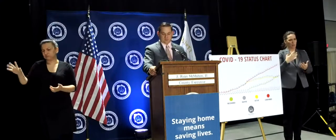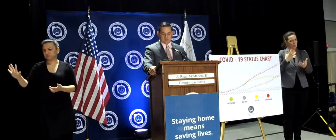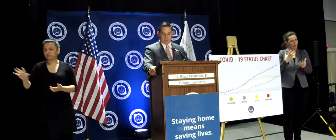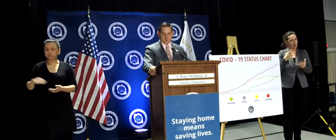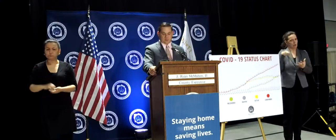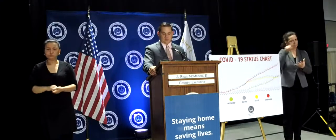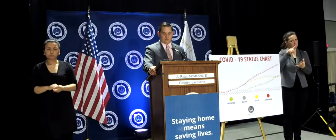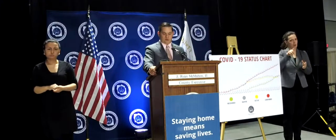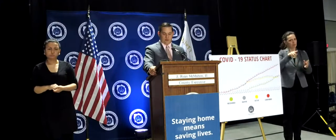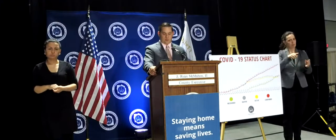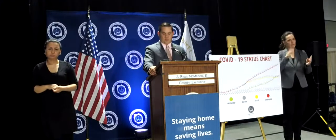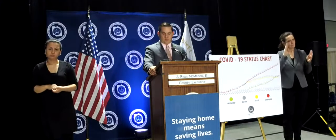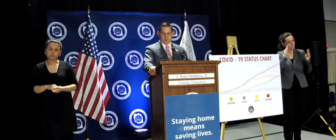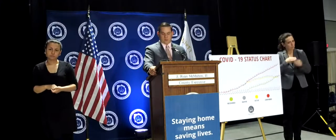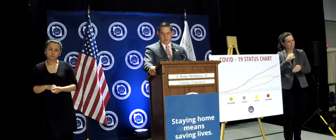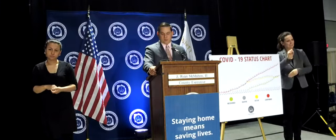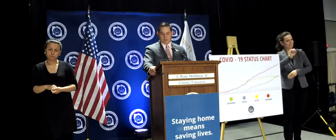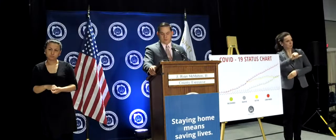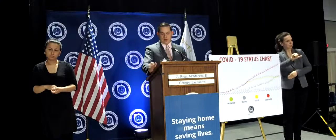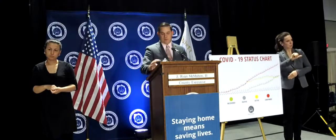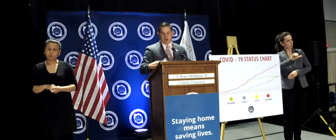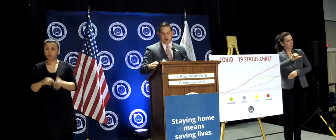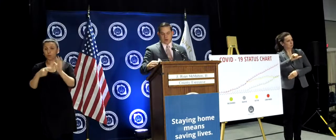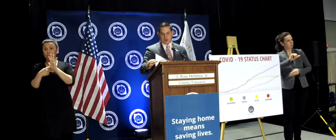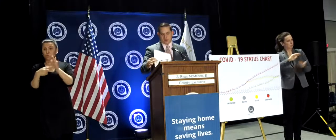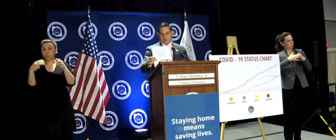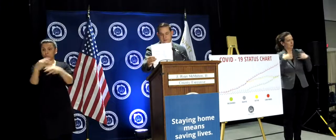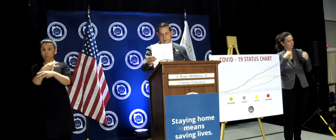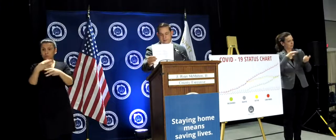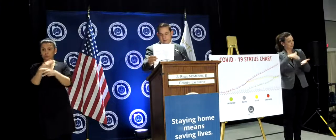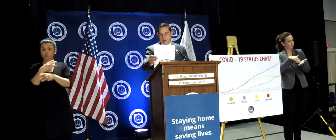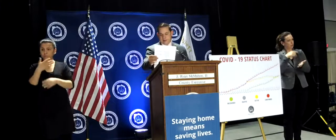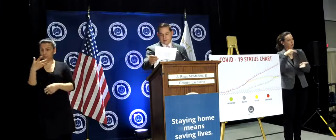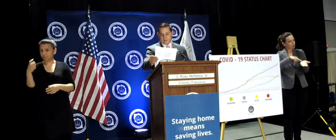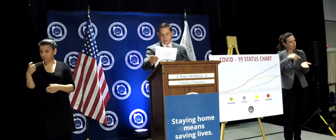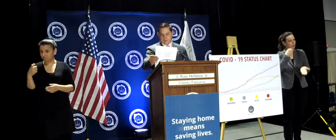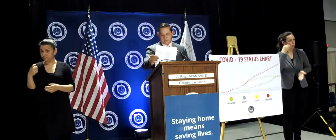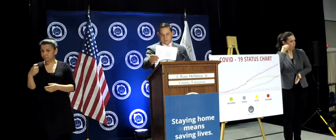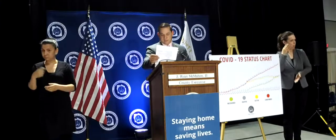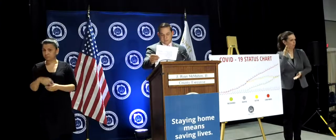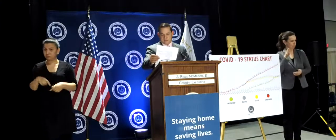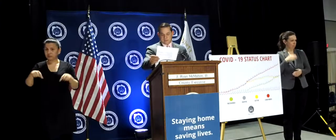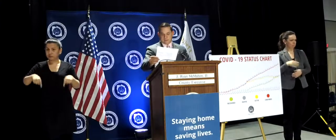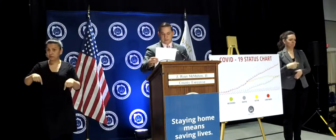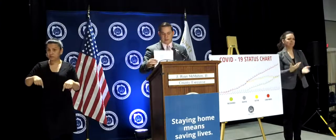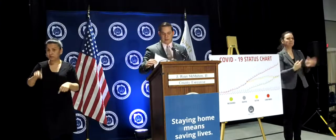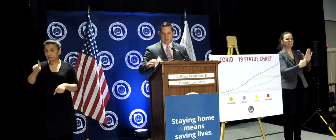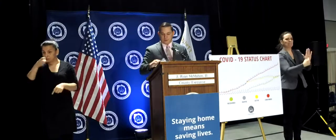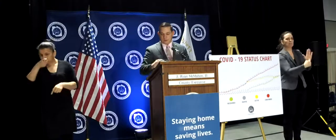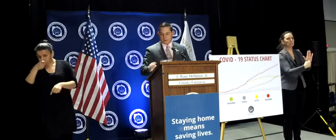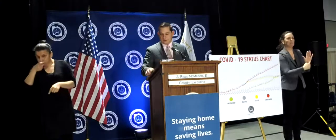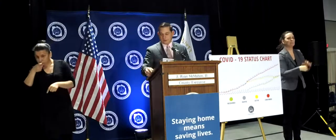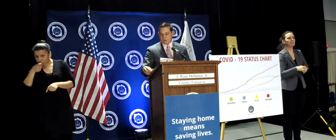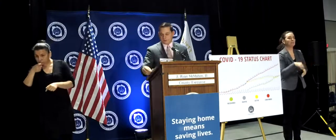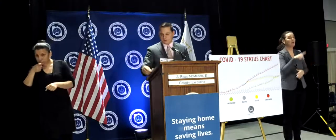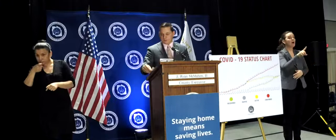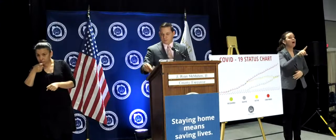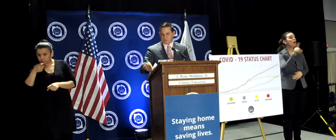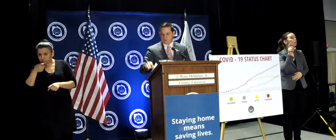getting, for example, we have 100 and, I don't know, what do we